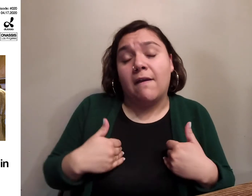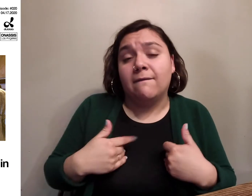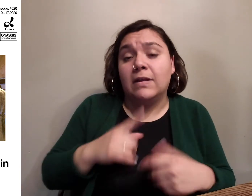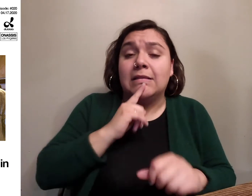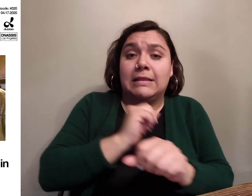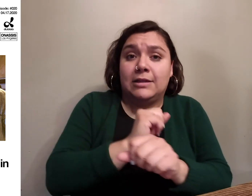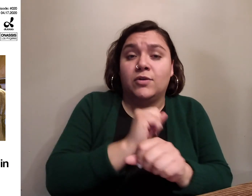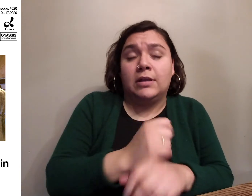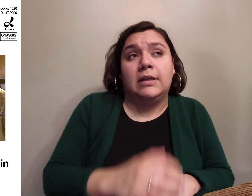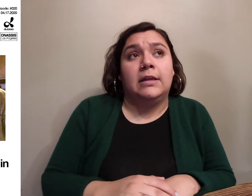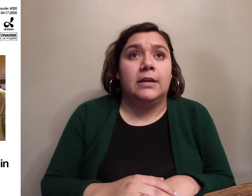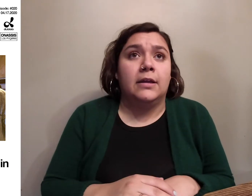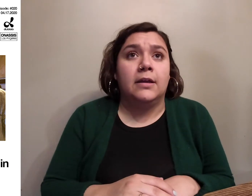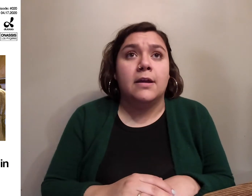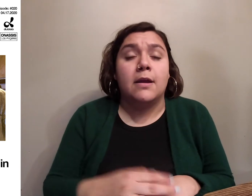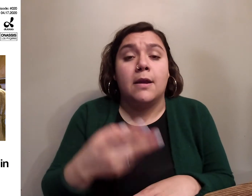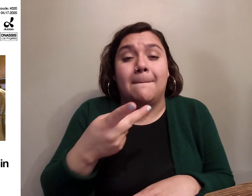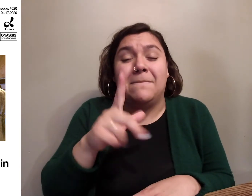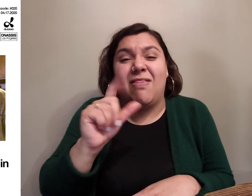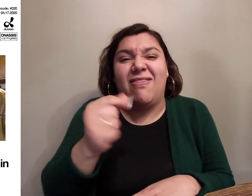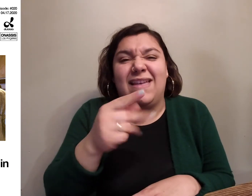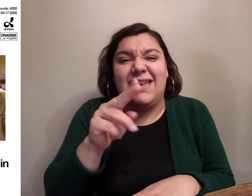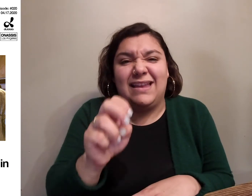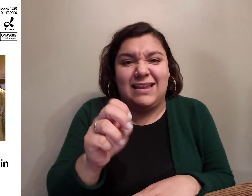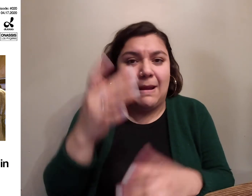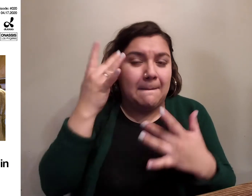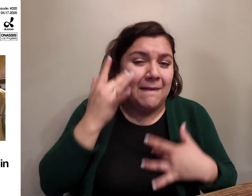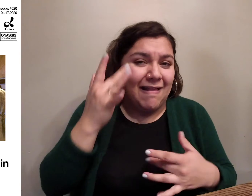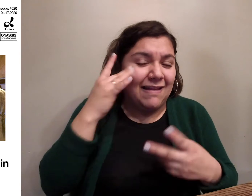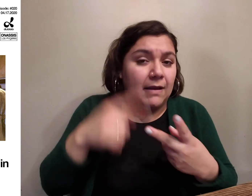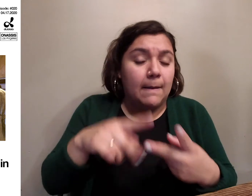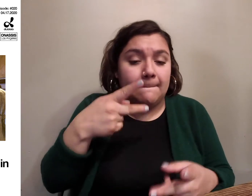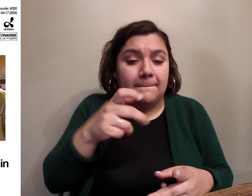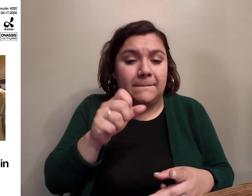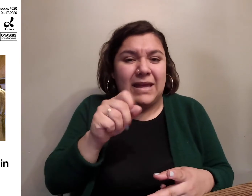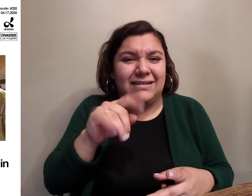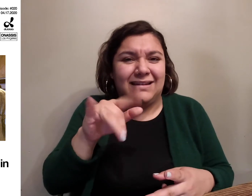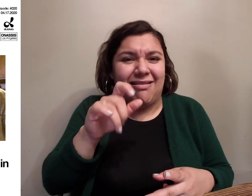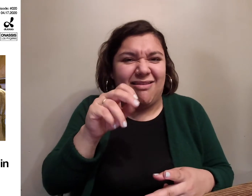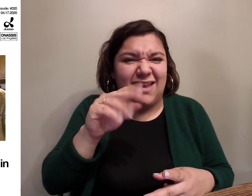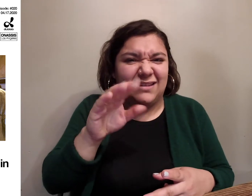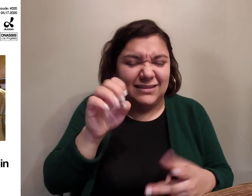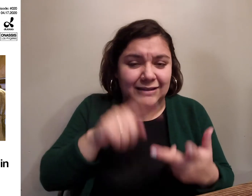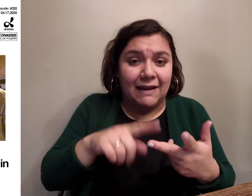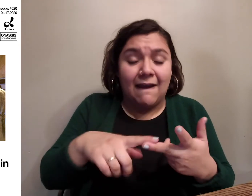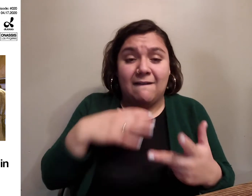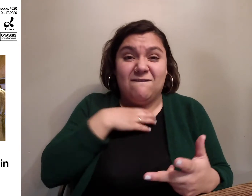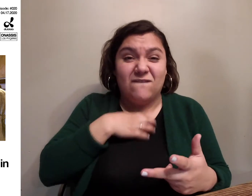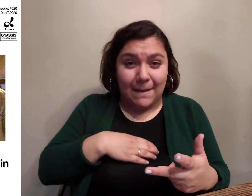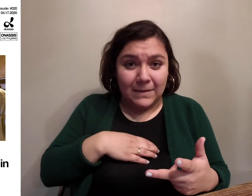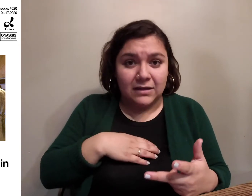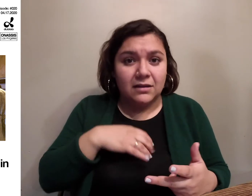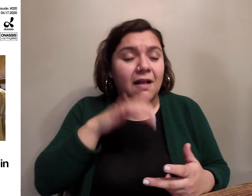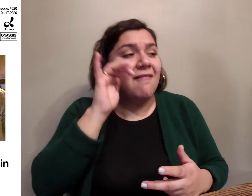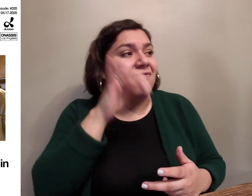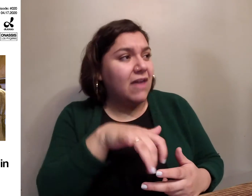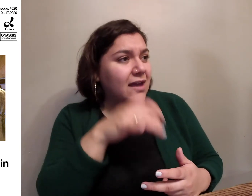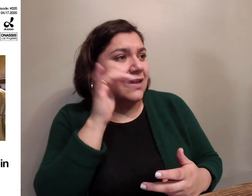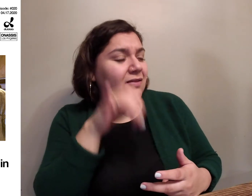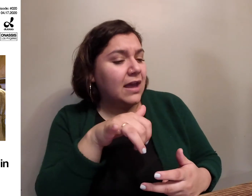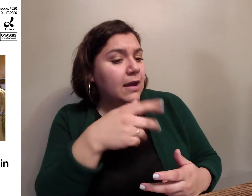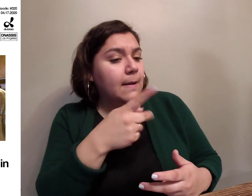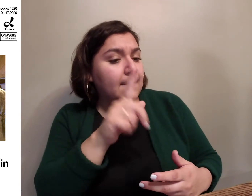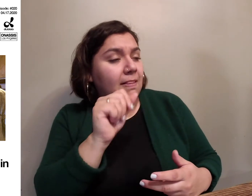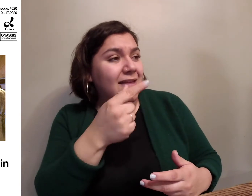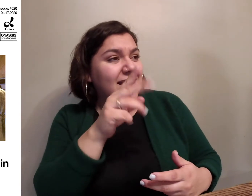plague, pestilence, and famine. Just that trinity: plague,